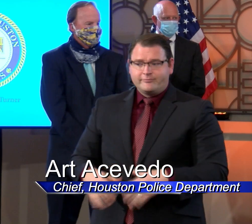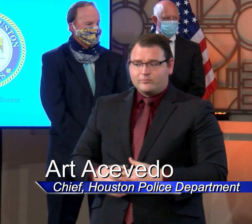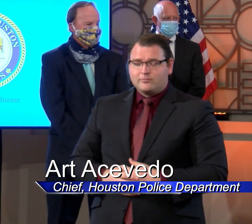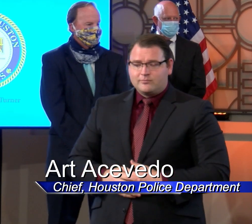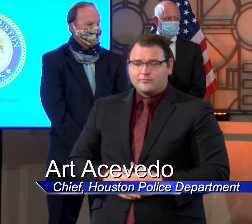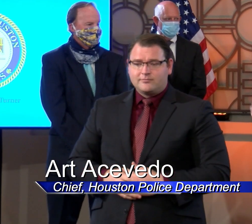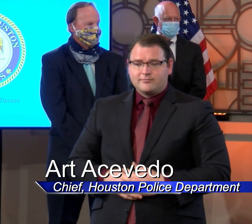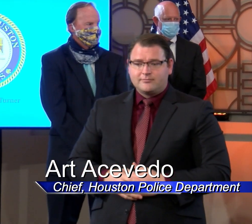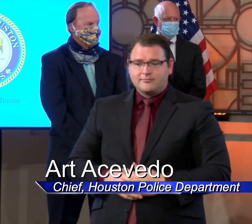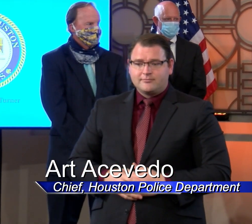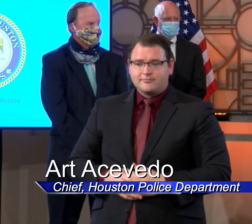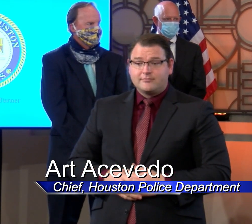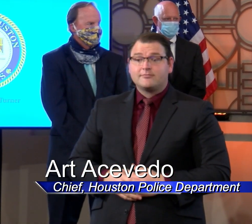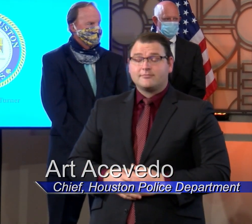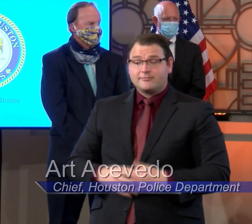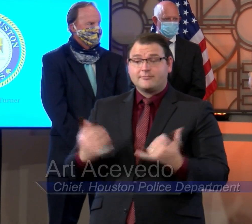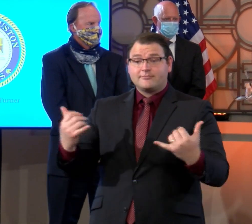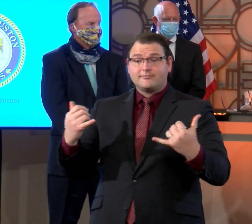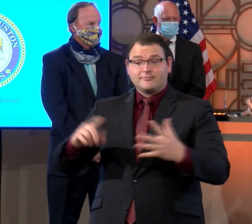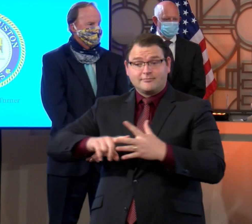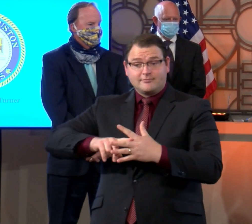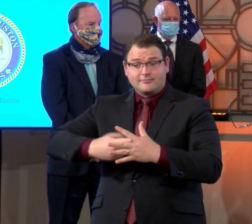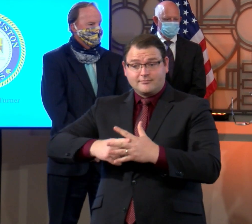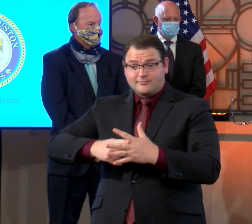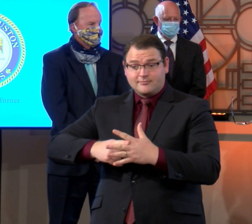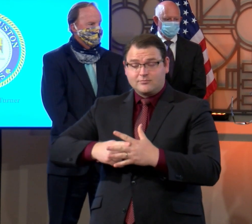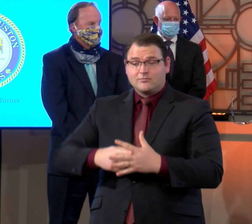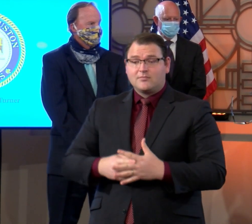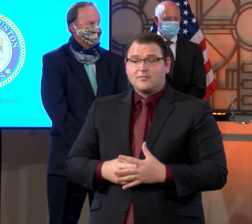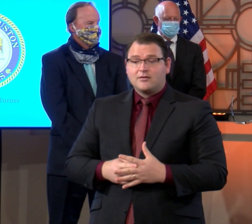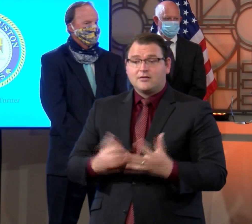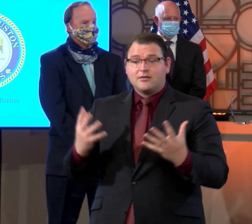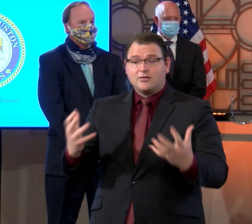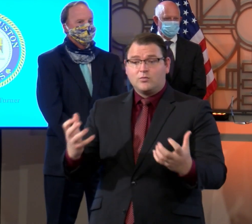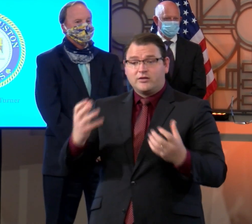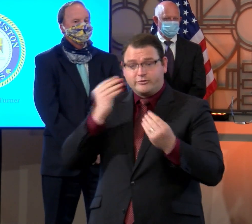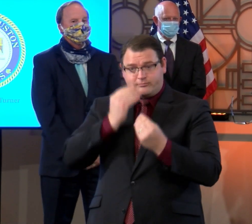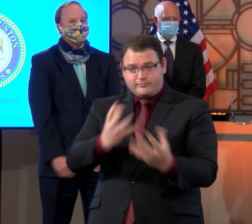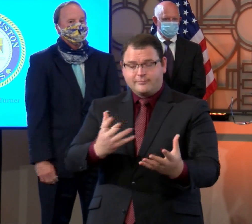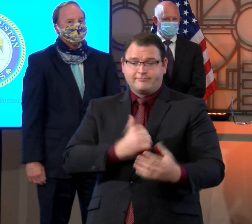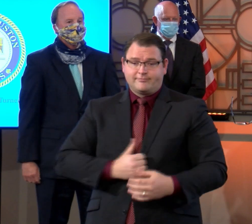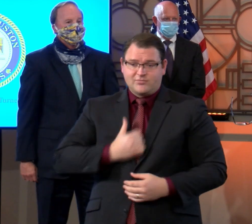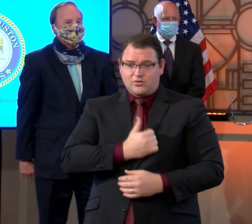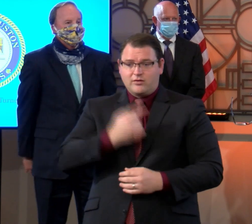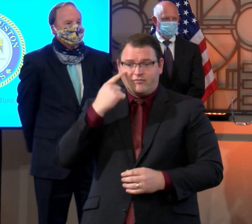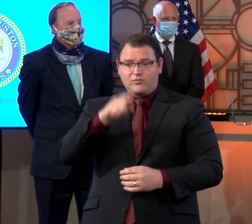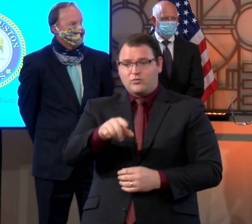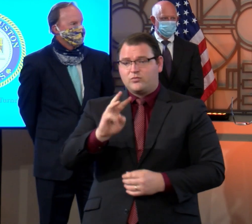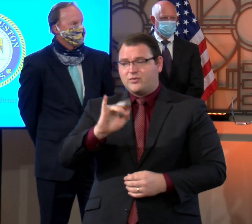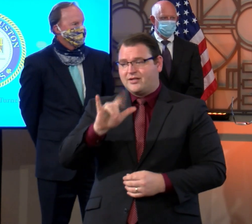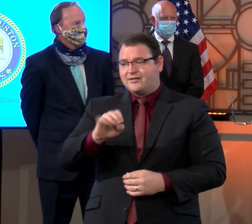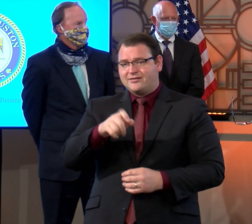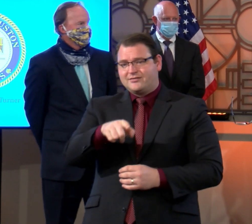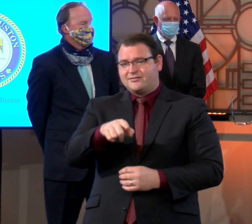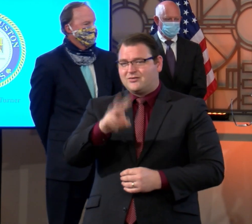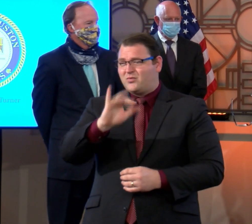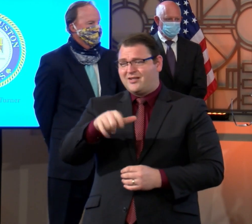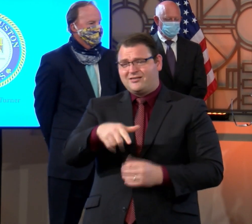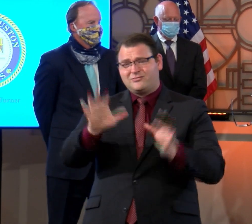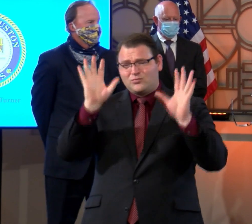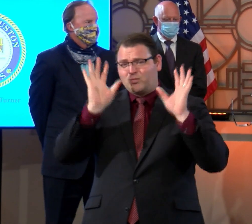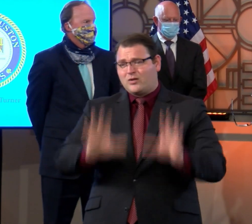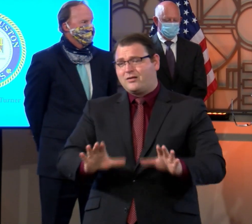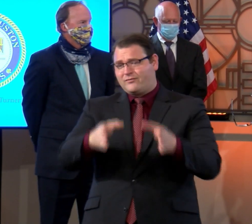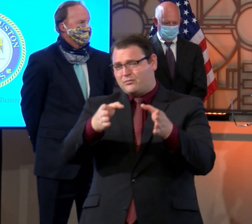start off, first of all, by, again, expressing my condolences for Willie. He was just an amazing human being, and